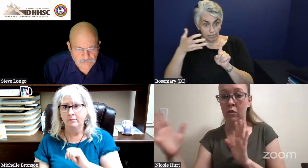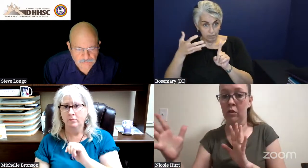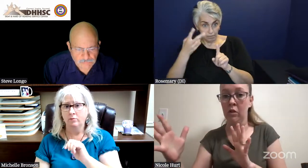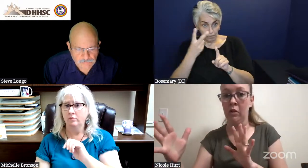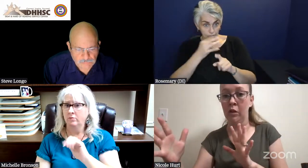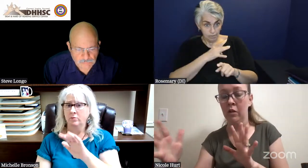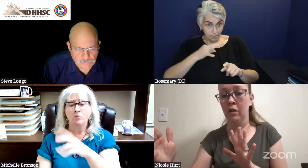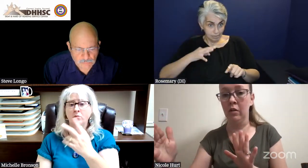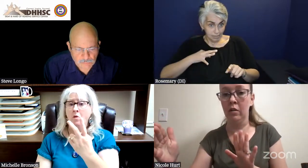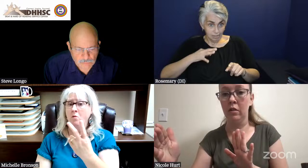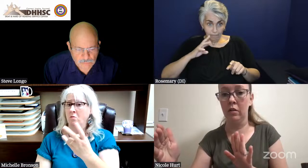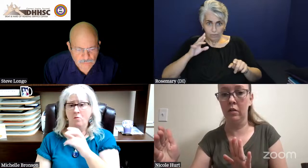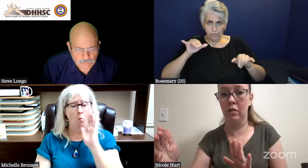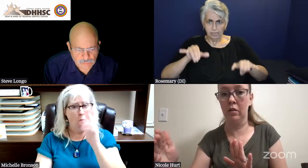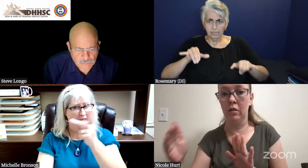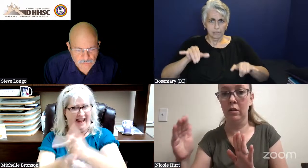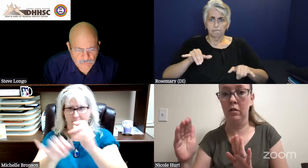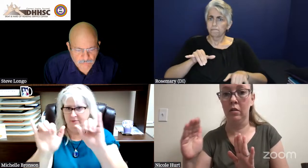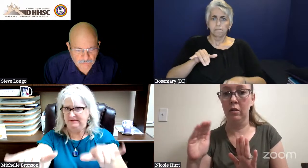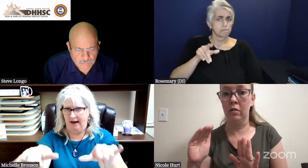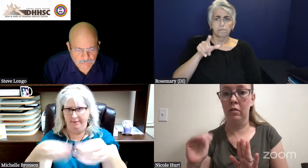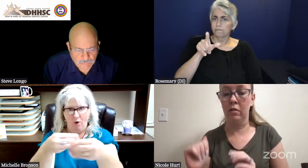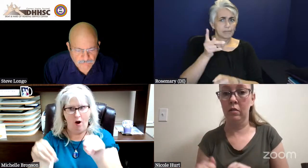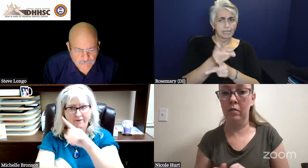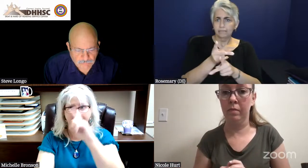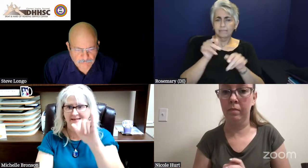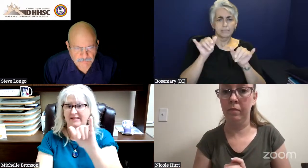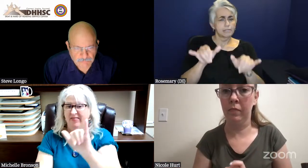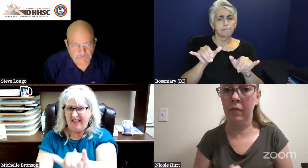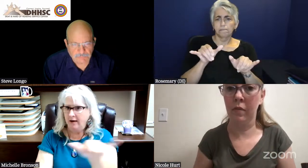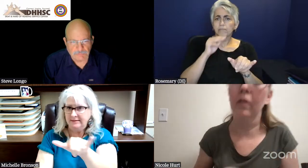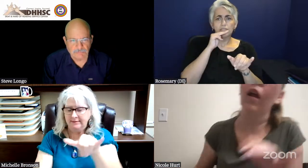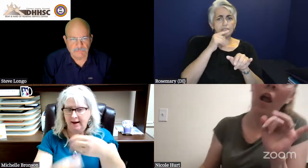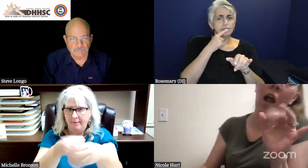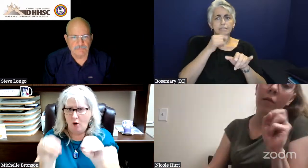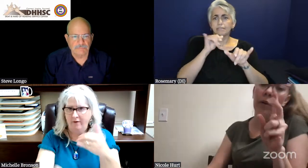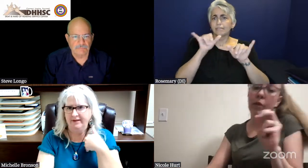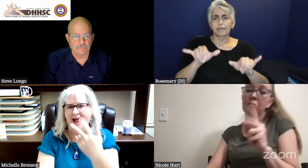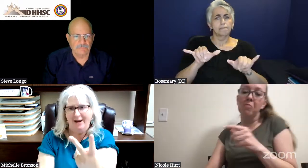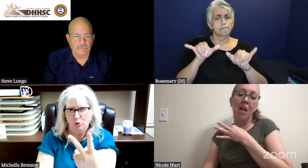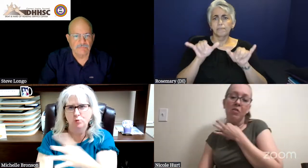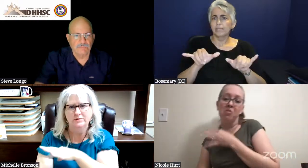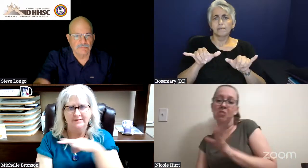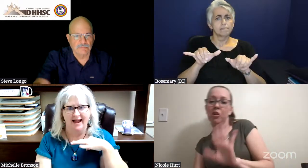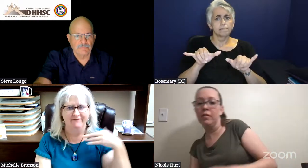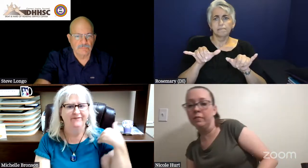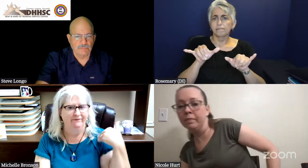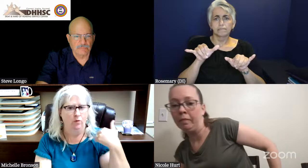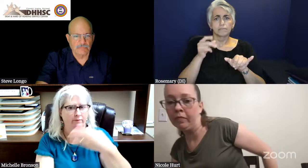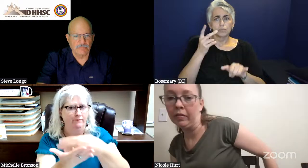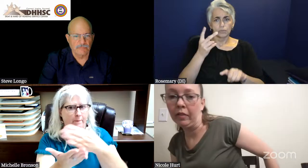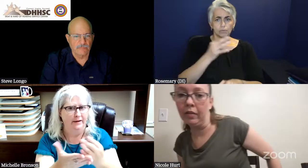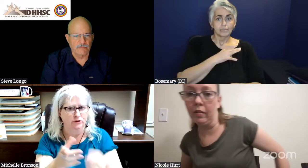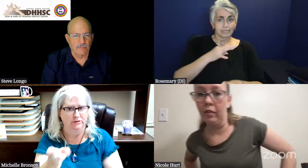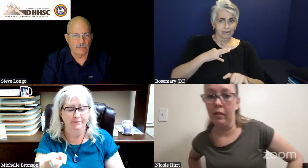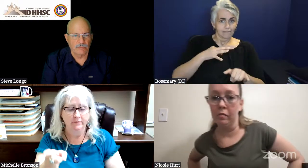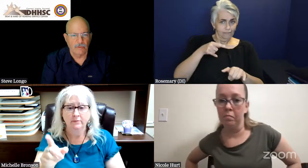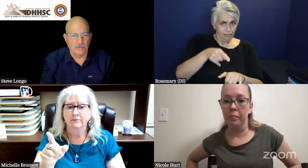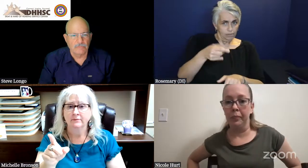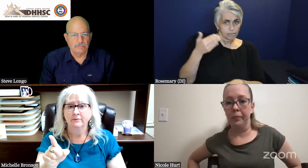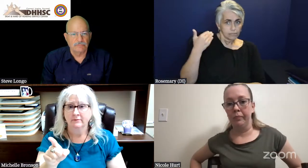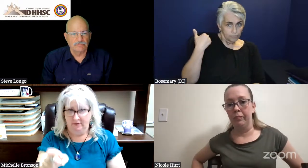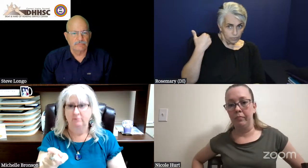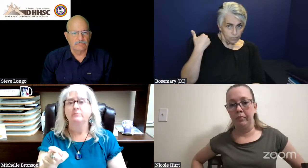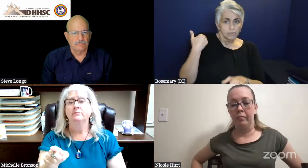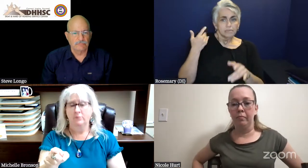And Michelle is saying they're different, the two buildings. Will you get it bigger? Nicole asks, will you get a bigger office because of the double staff? Michelle is saying, no, it'll be